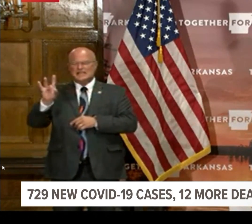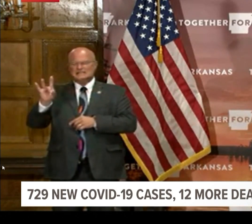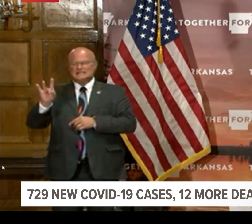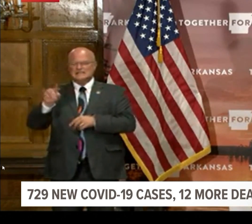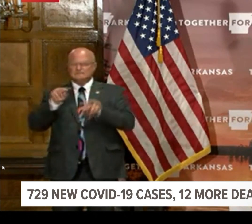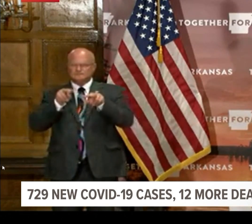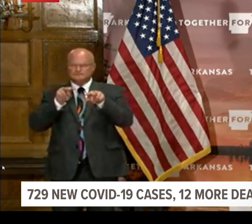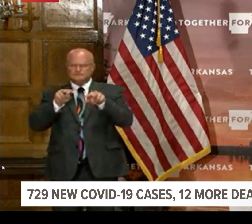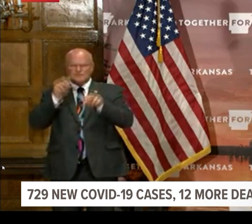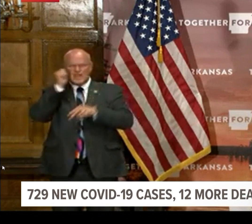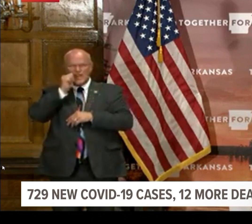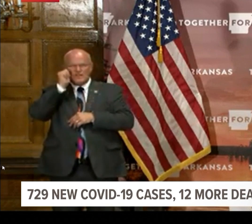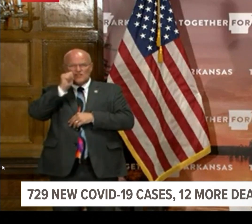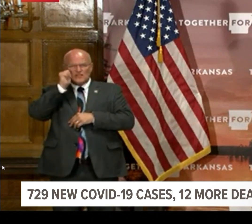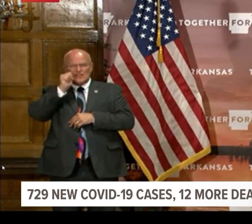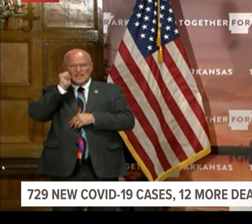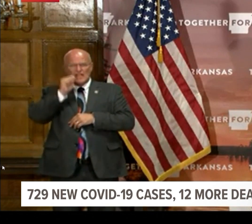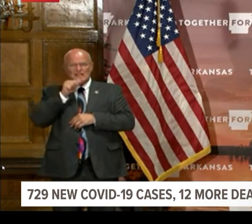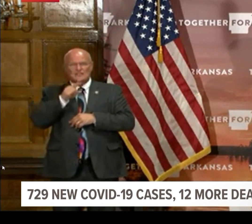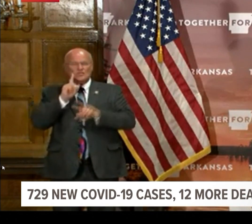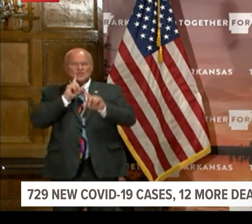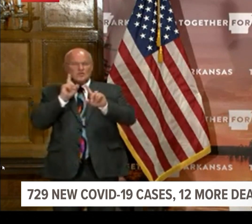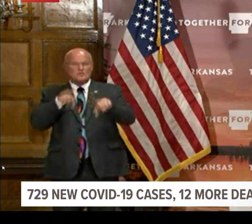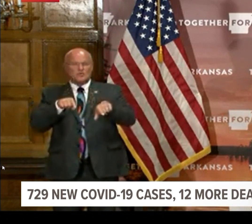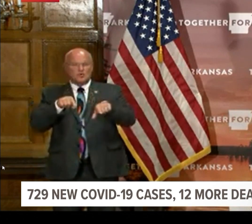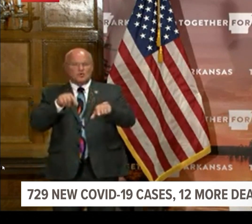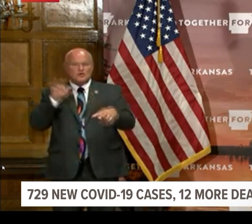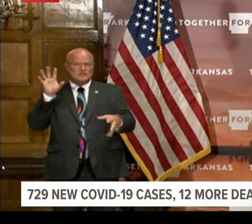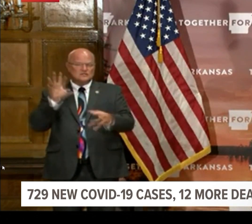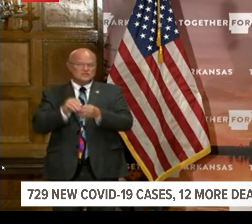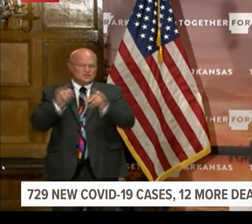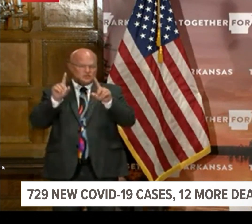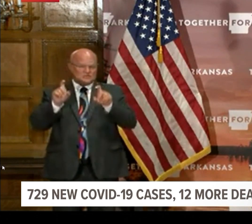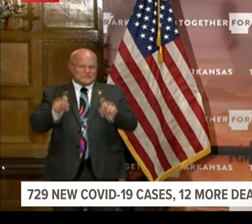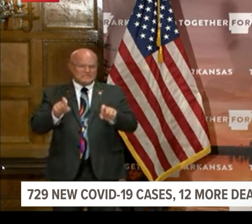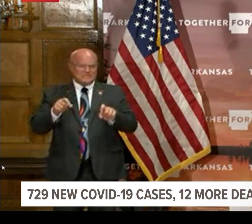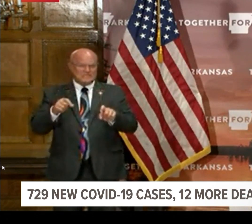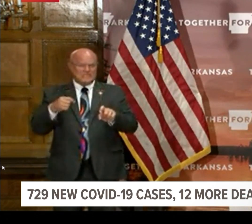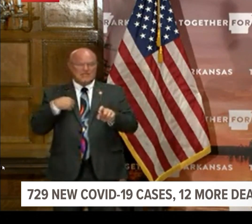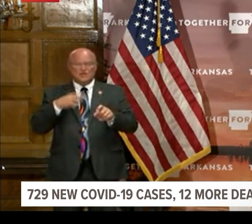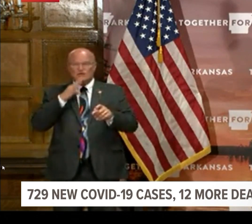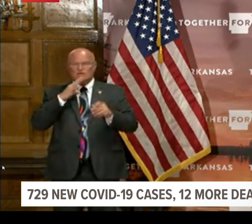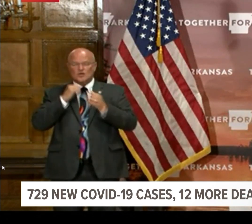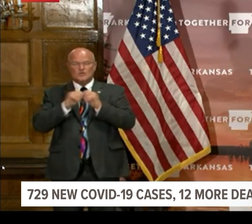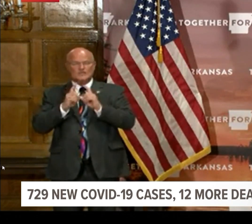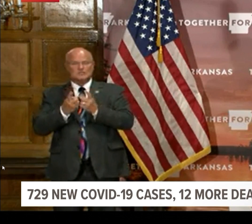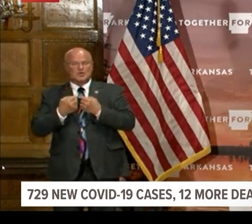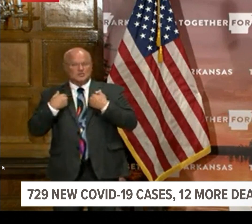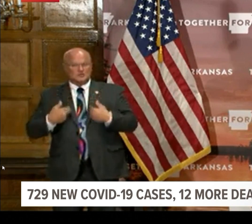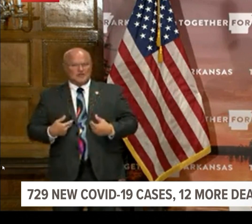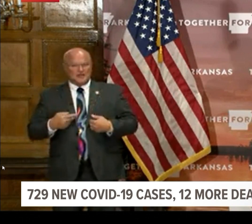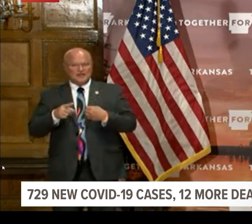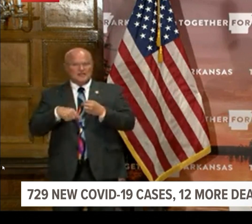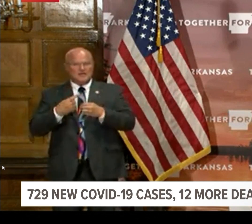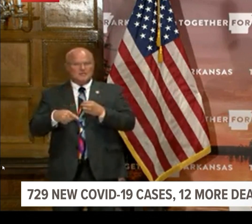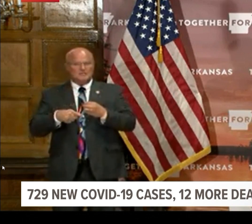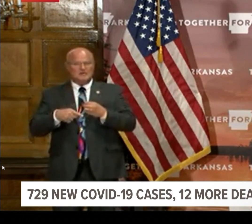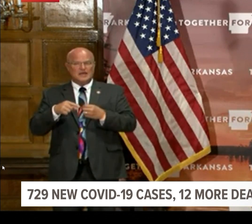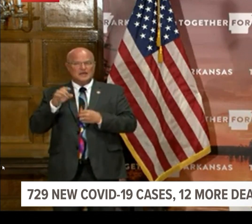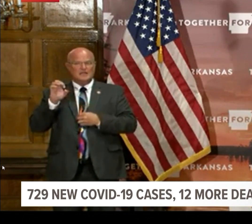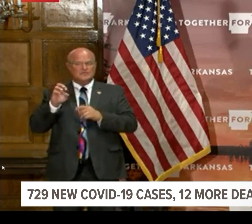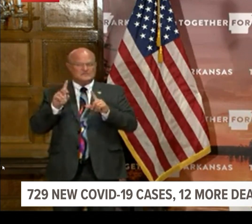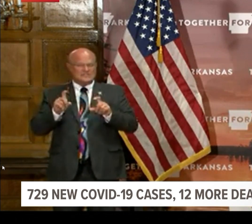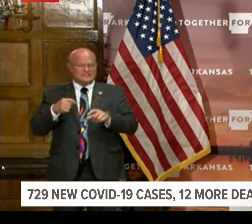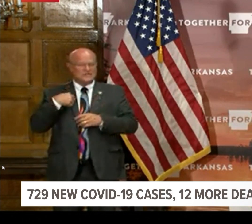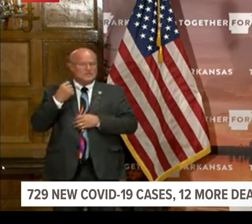keeping up with every day that you report the total testing, and we've talked to the Department of Health about backfill testing, and